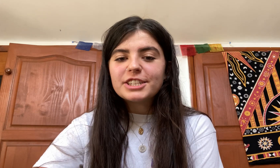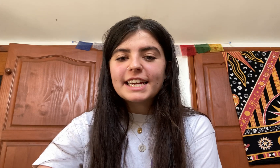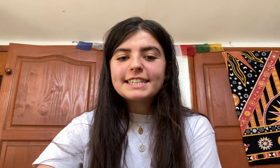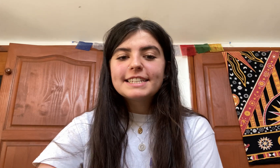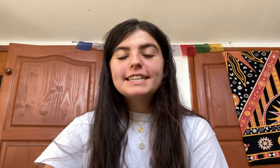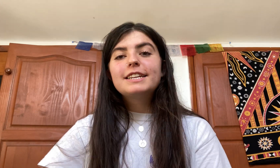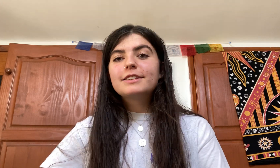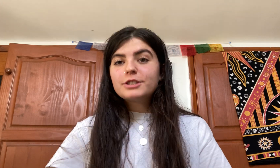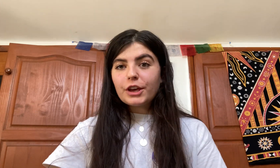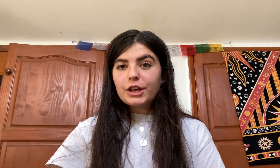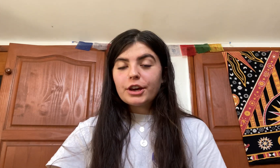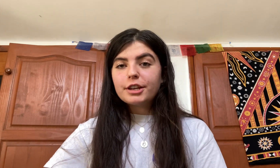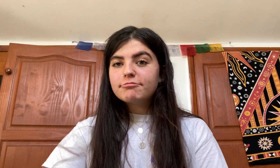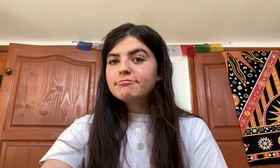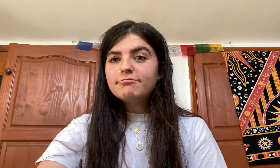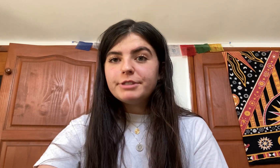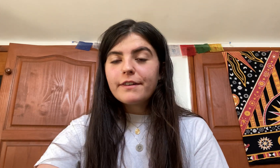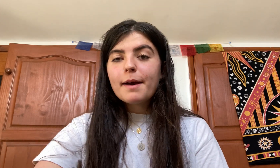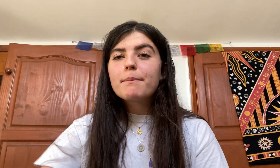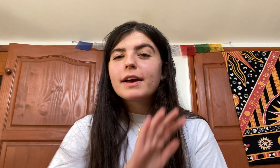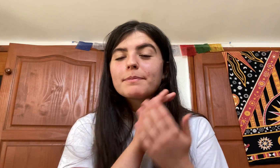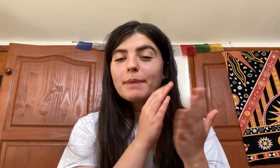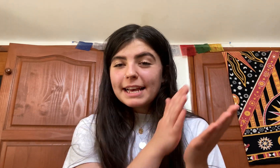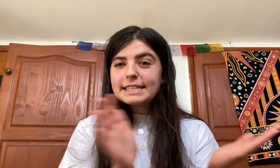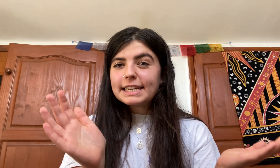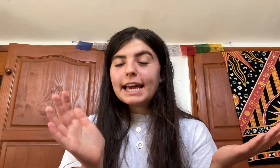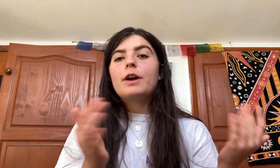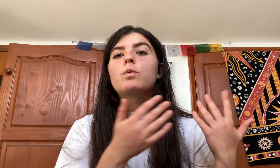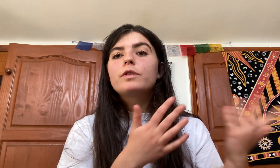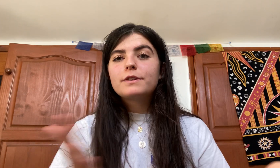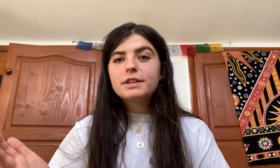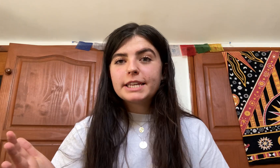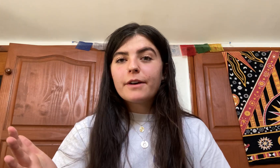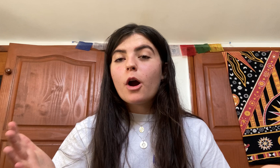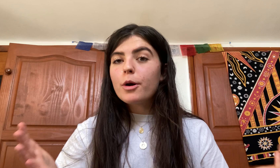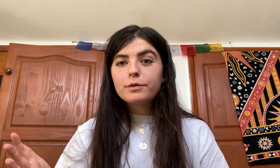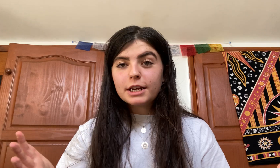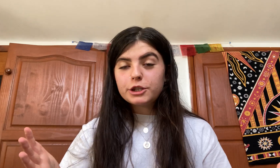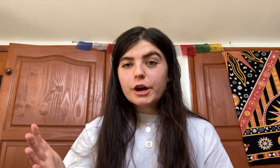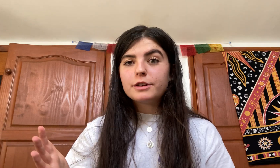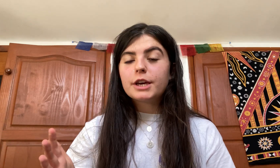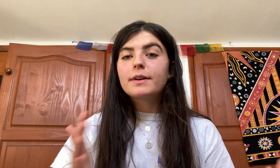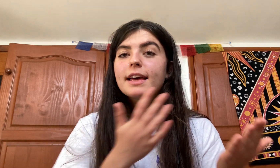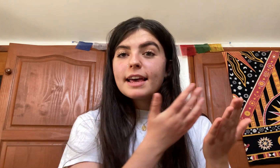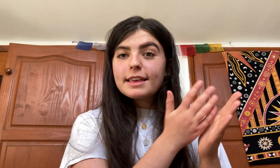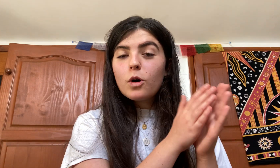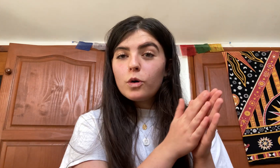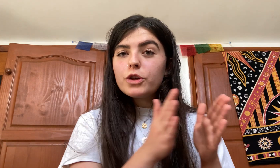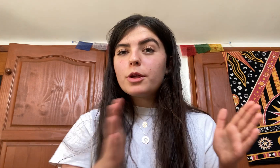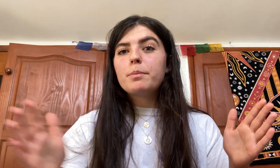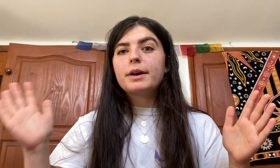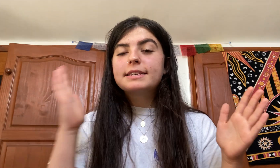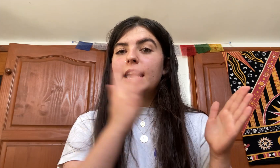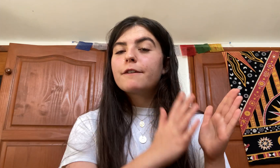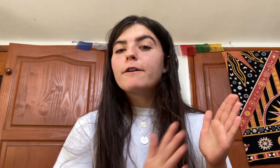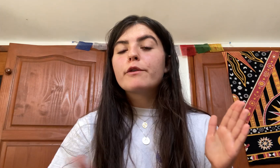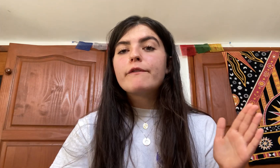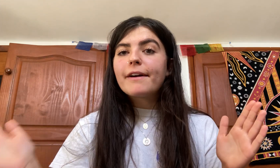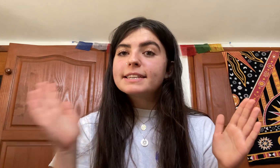again so you can know it. But basically what this video hopefully has shown you is that all the numbers kind of follow a very